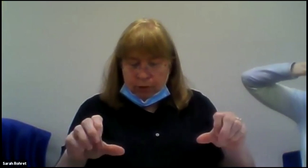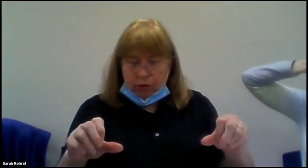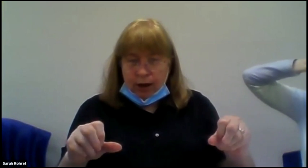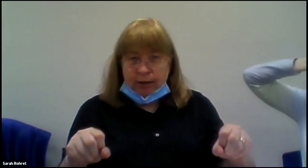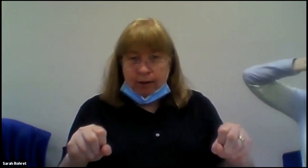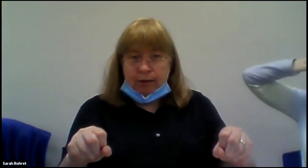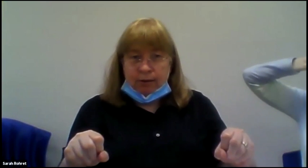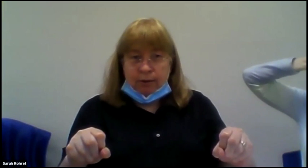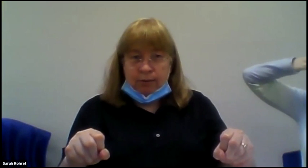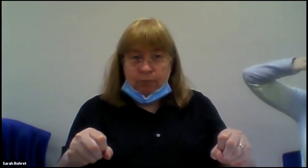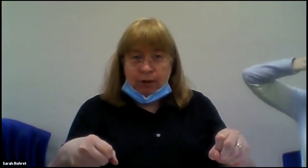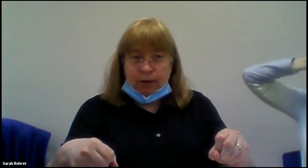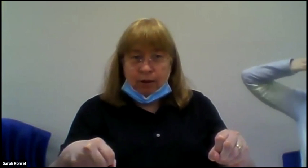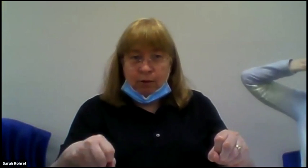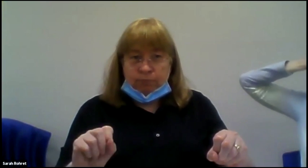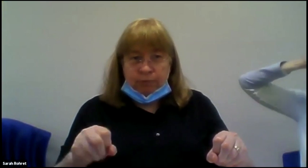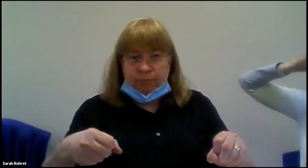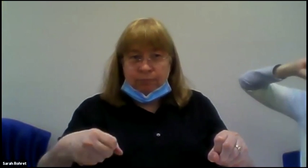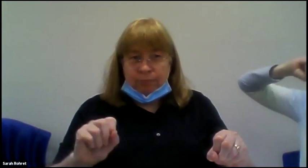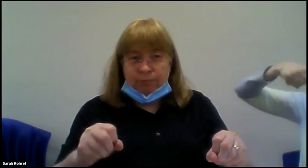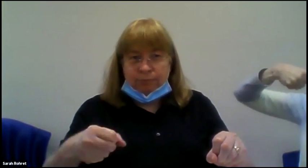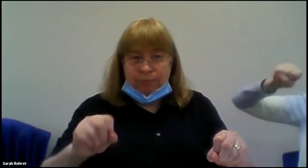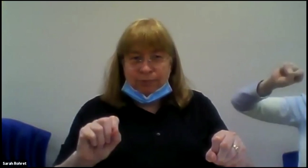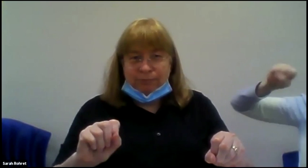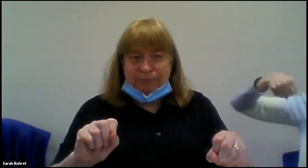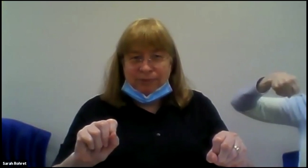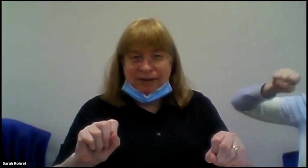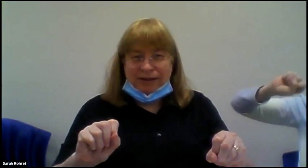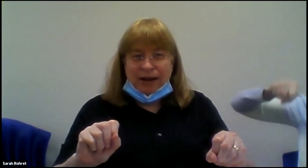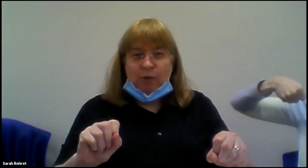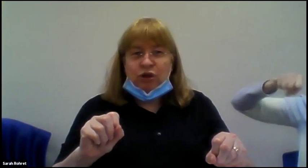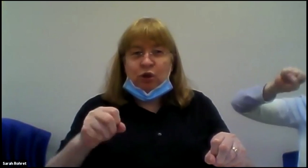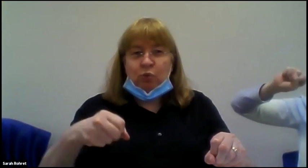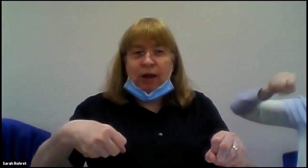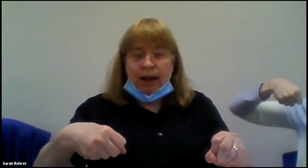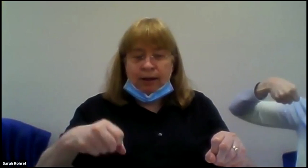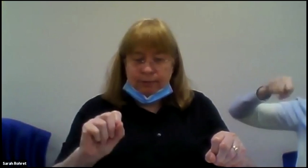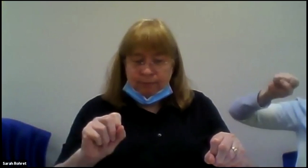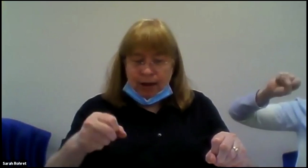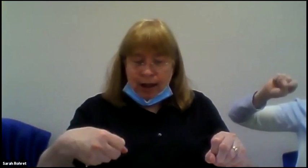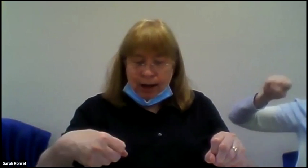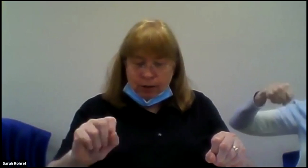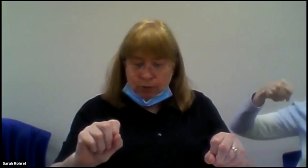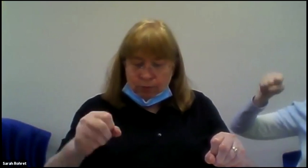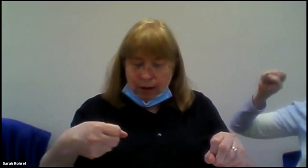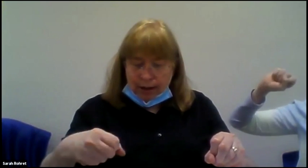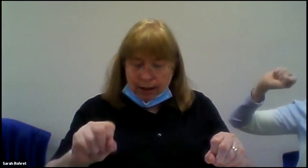your hands on the wheel and you go vroom, vroom, vroom, with just one hand. And I do the right hand.